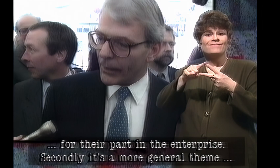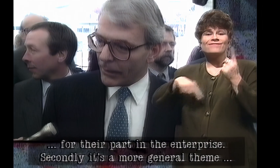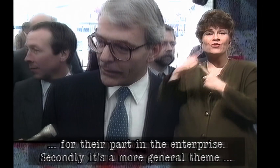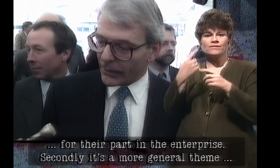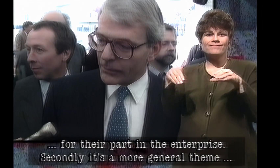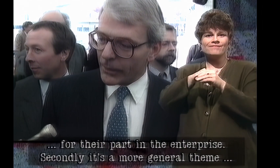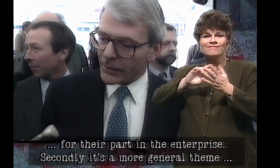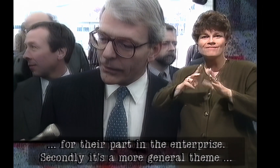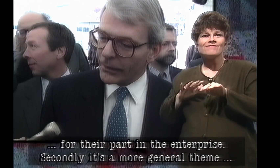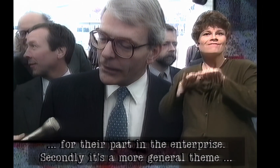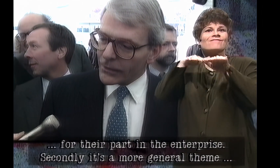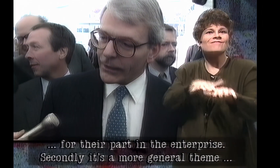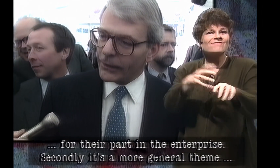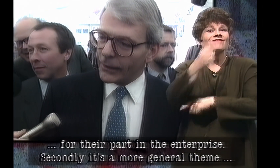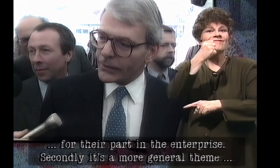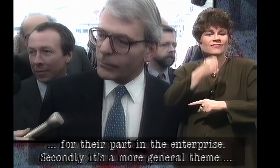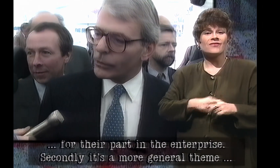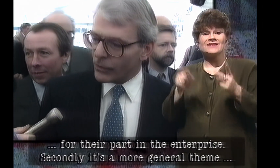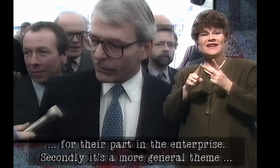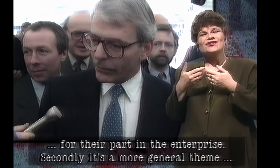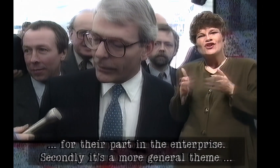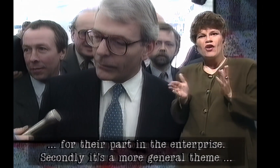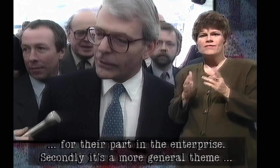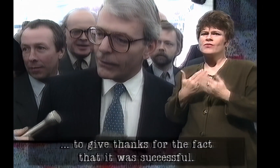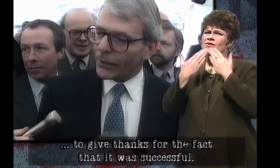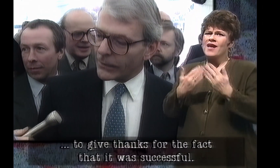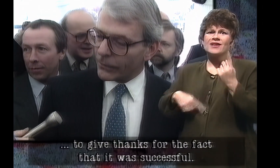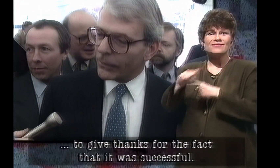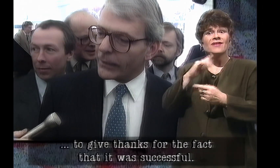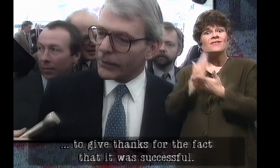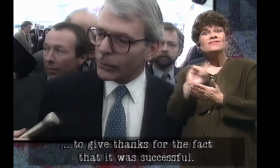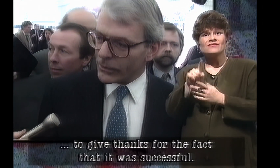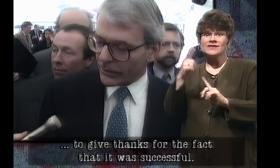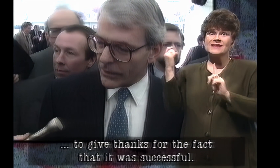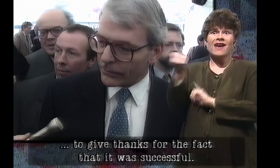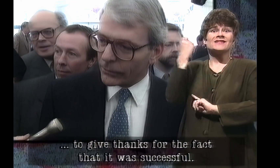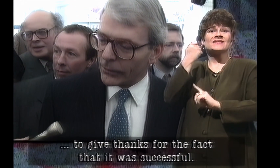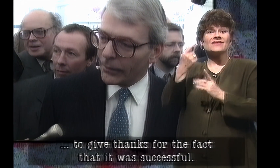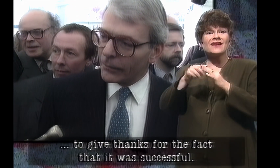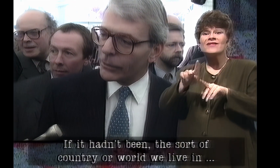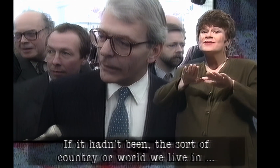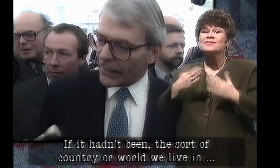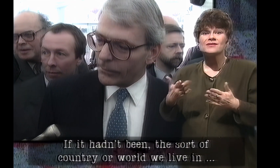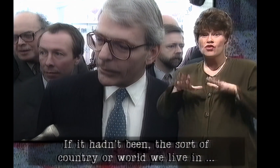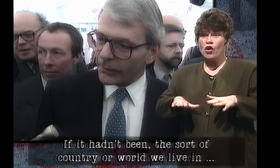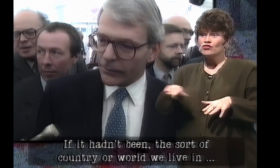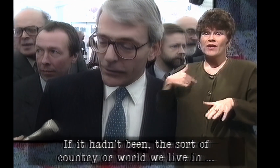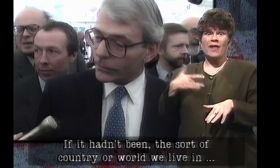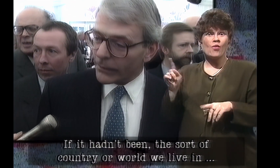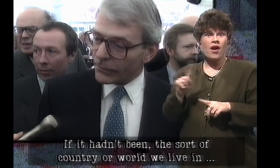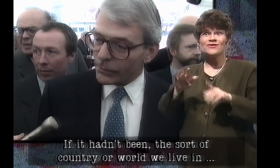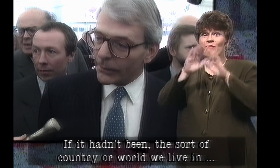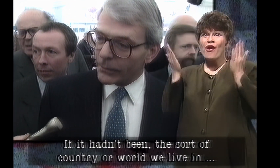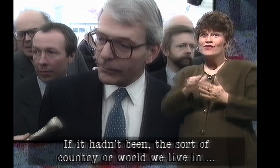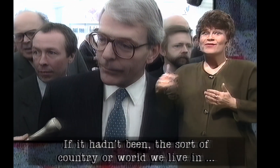for their part in the enterprise. Secondly, it's a more general theme, to give thanks for the fact that it was successful, for if it hadn't been, the sort